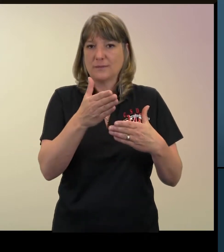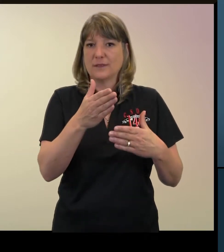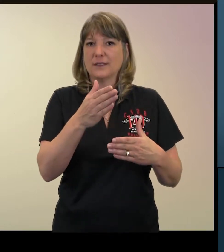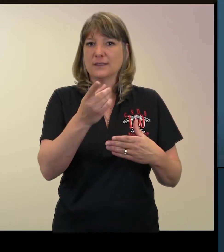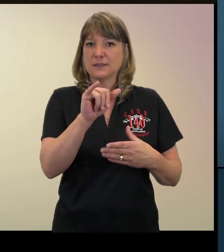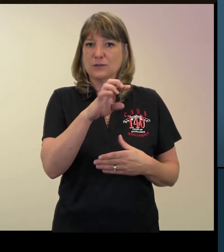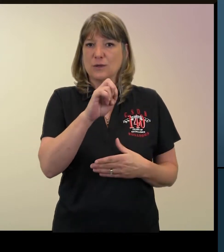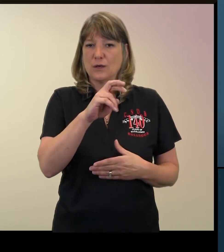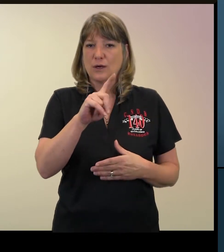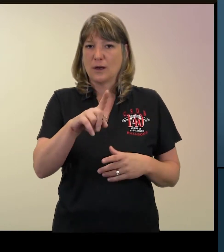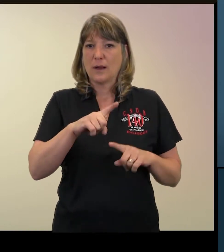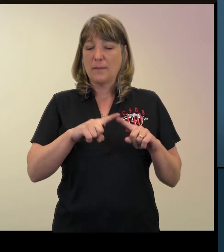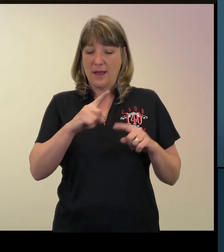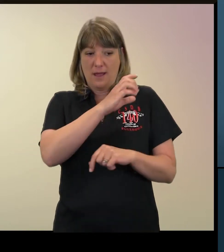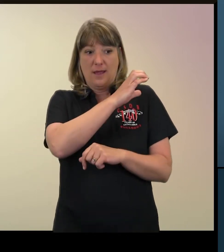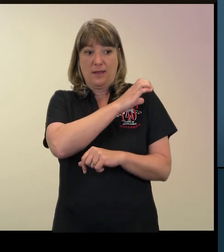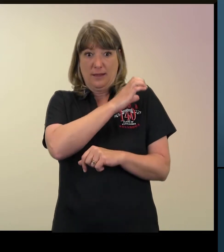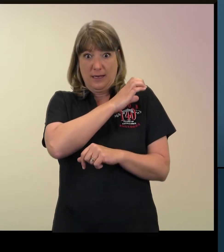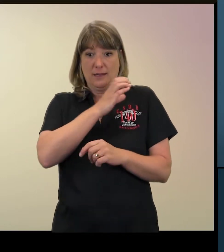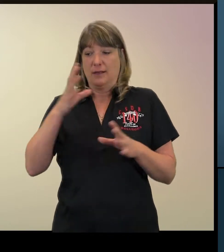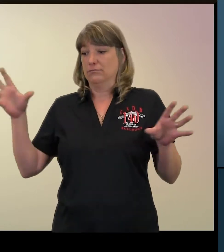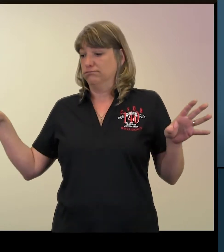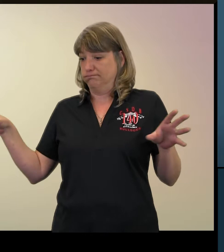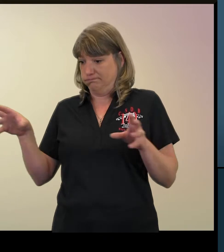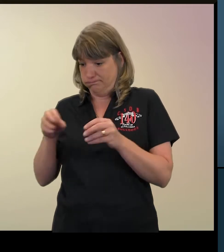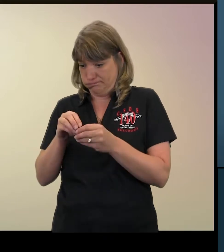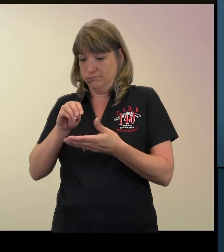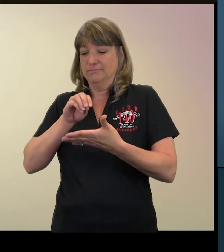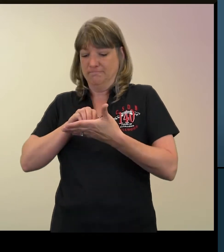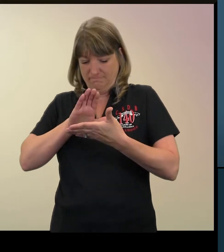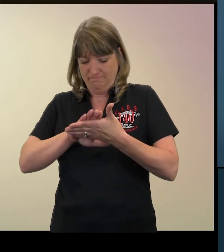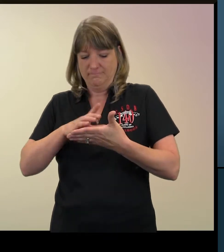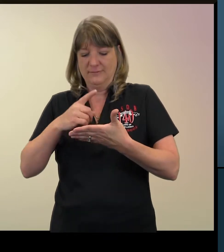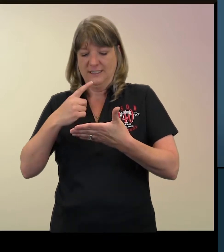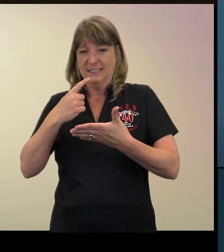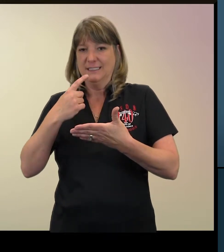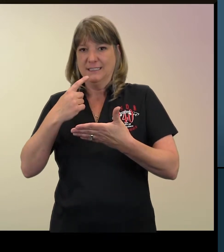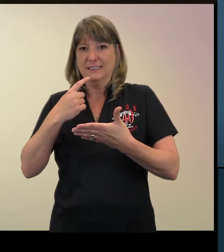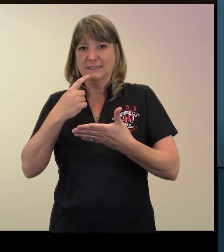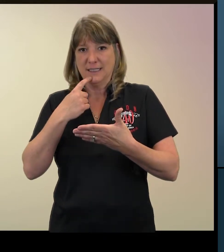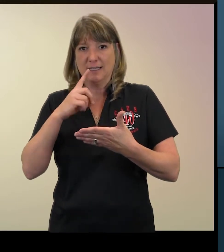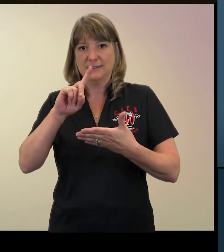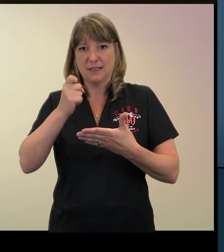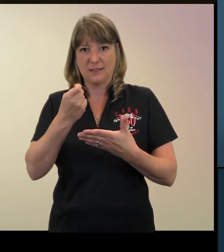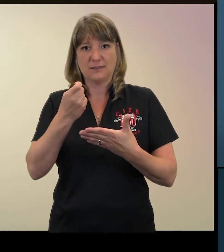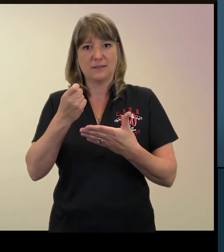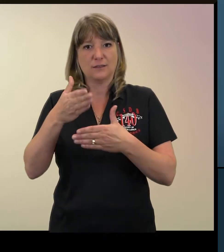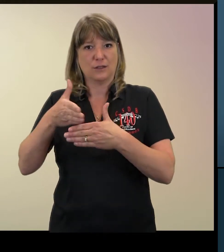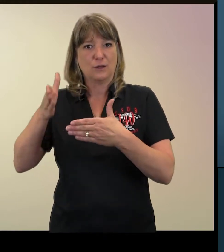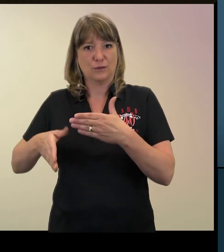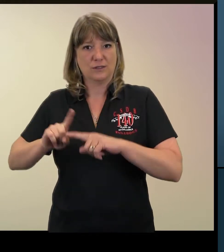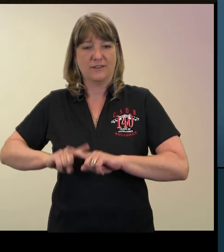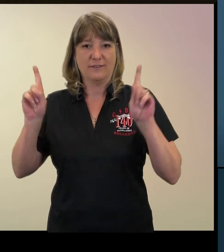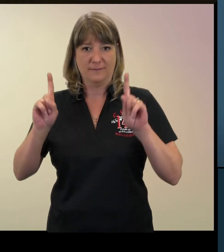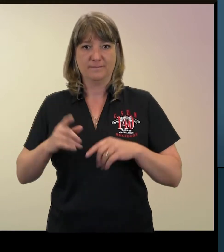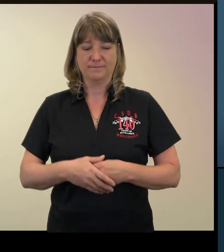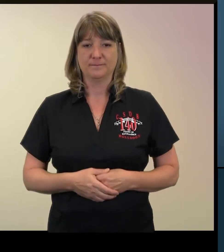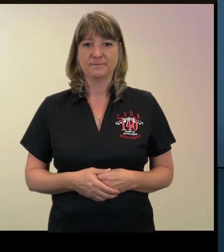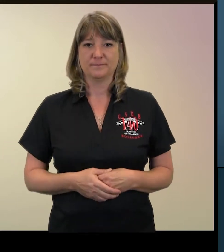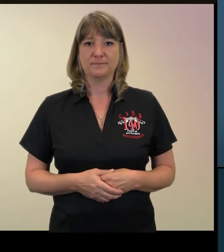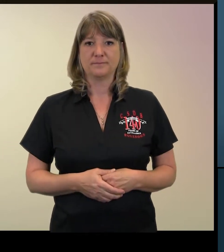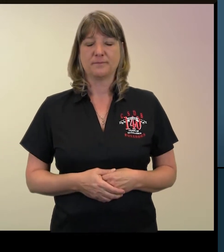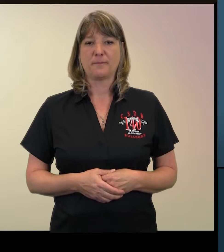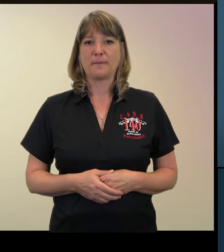disorder. But clinically, the cumulative data suggests that a different diagnostic conclusion.